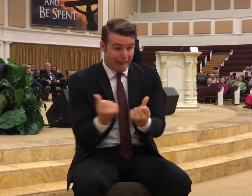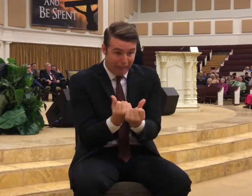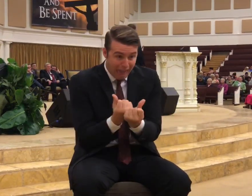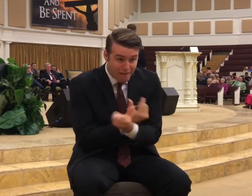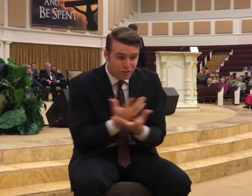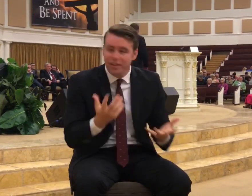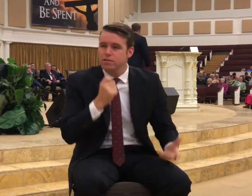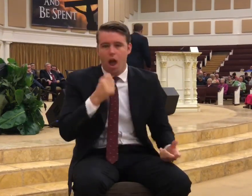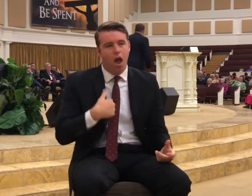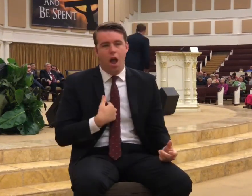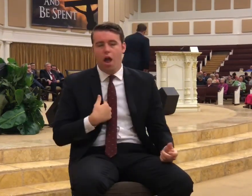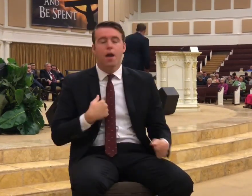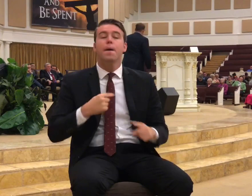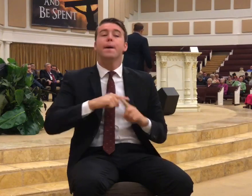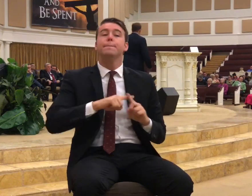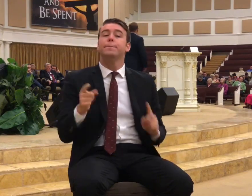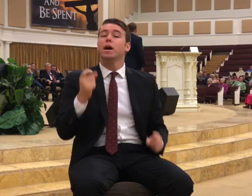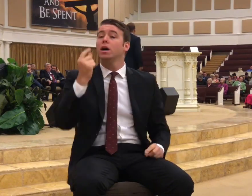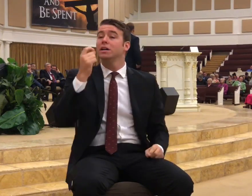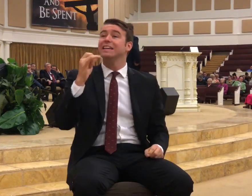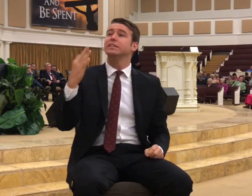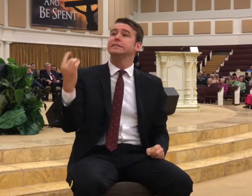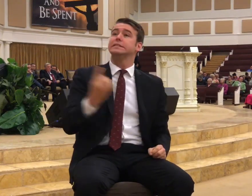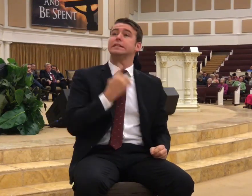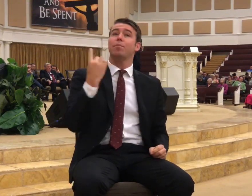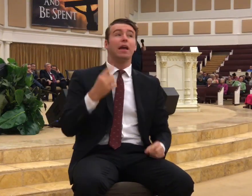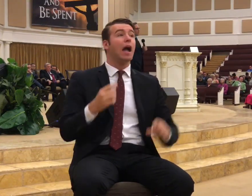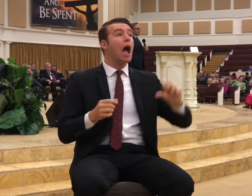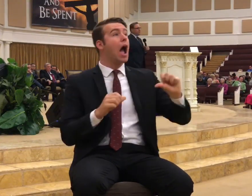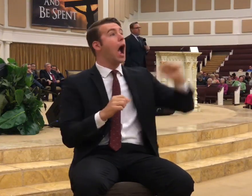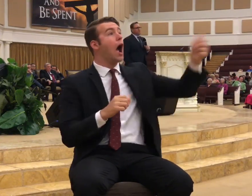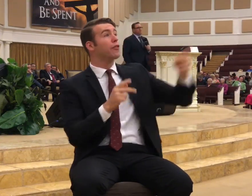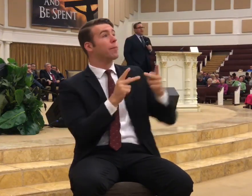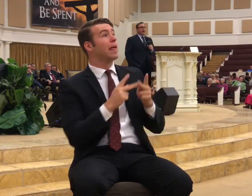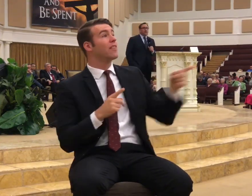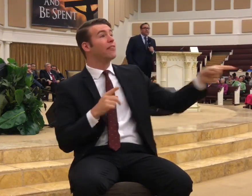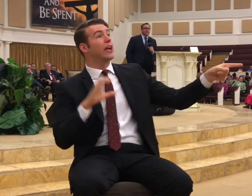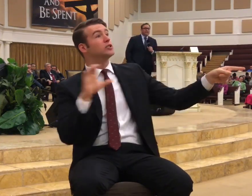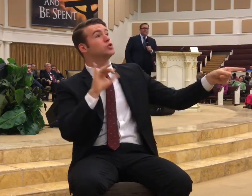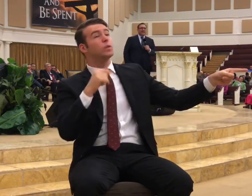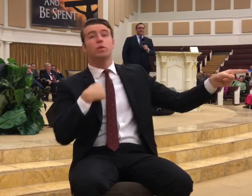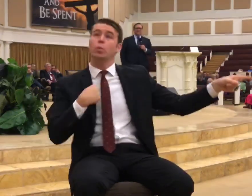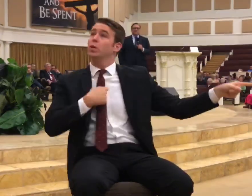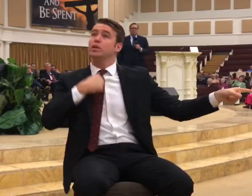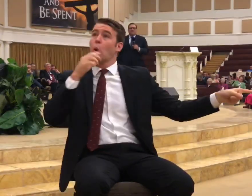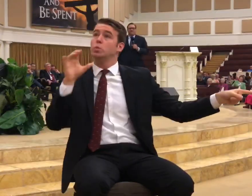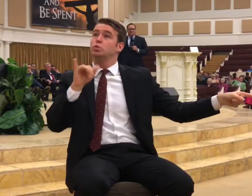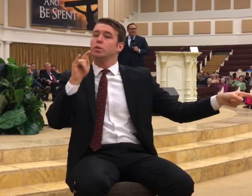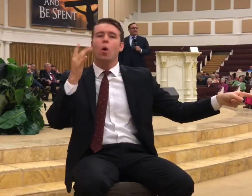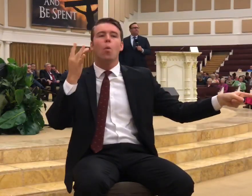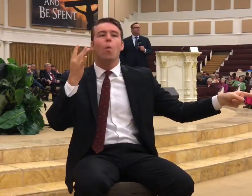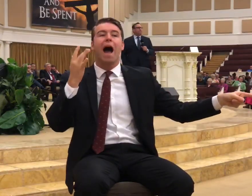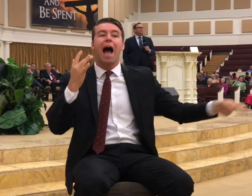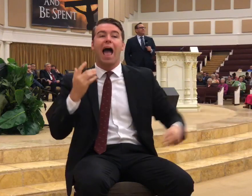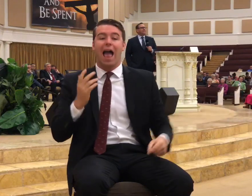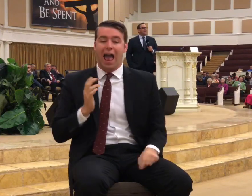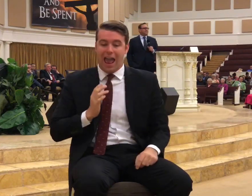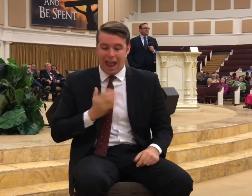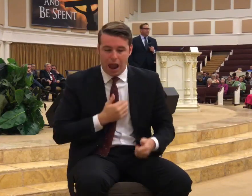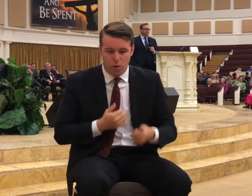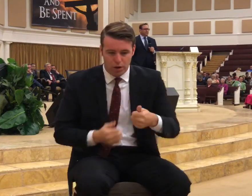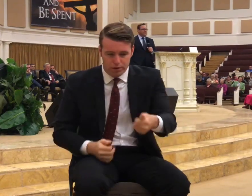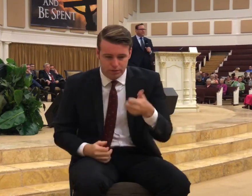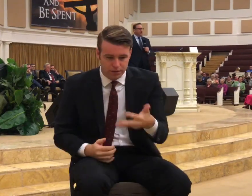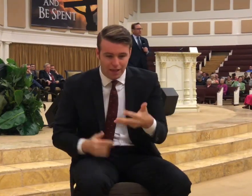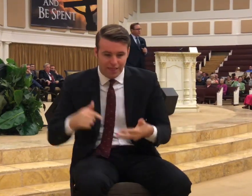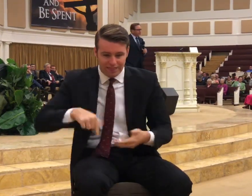things. But for us, if there's something that may be done other places, we don't do it. It's because that doesn't really fit maybe the